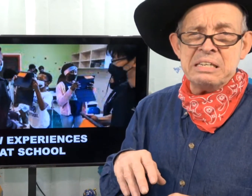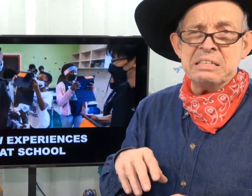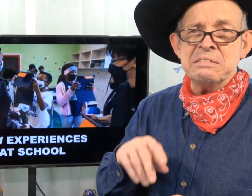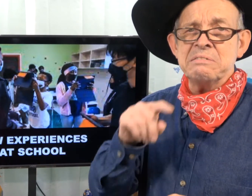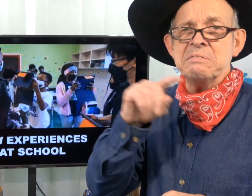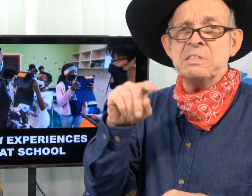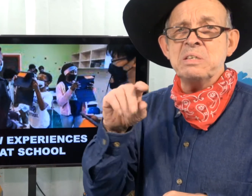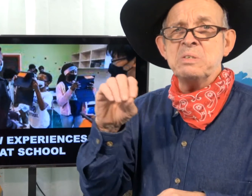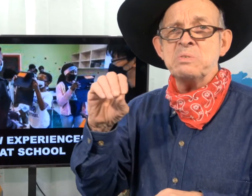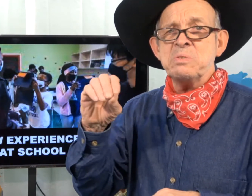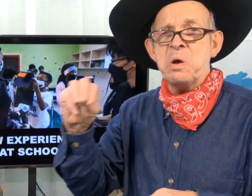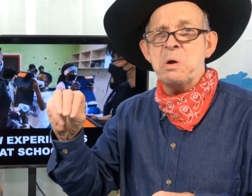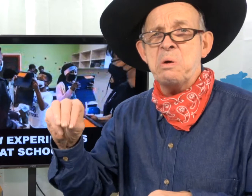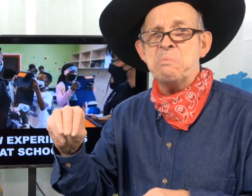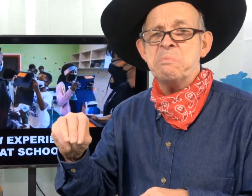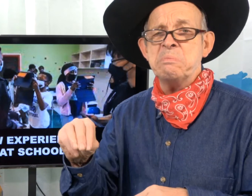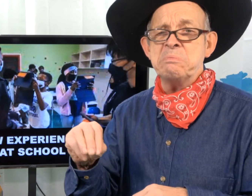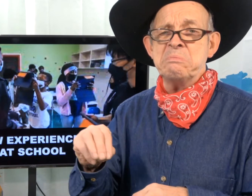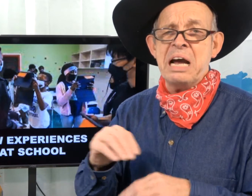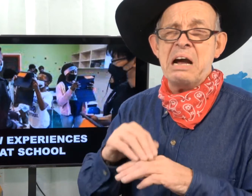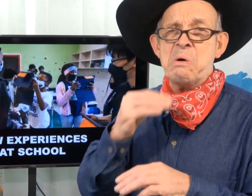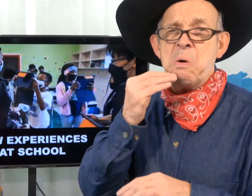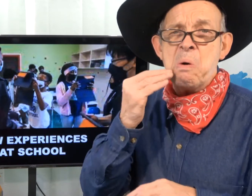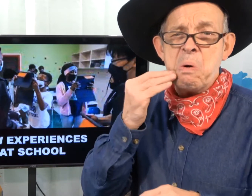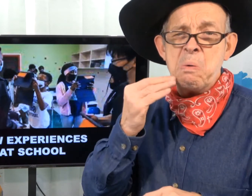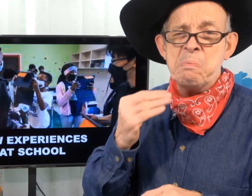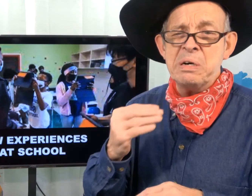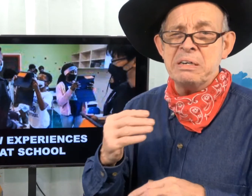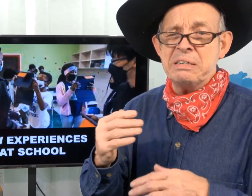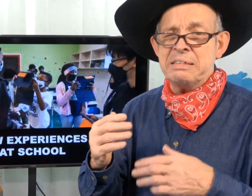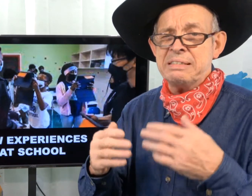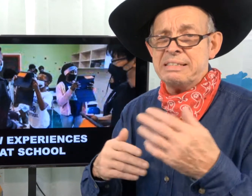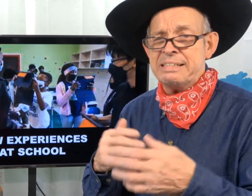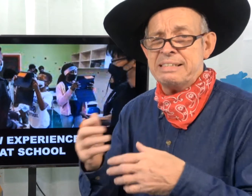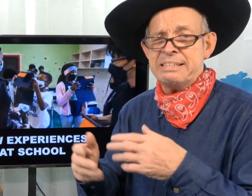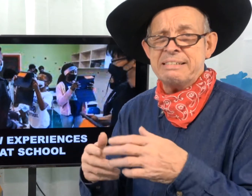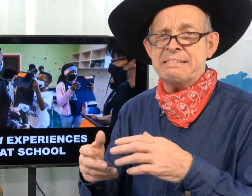and swim at home.